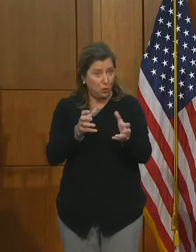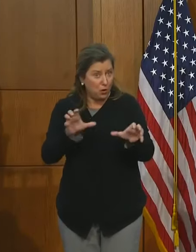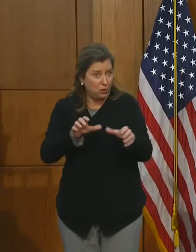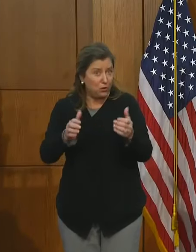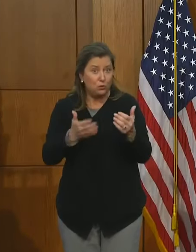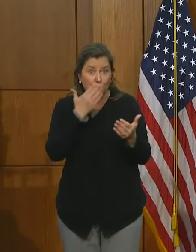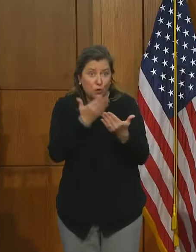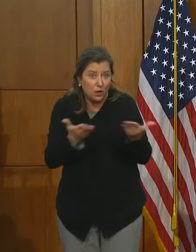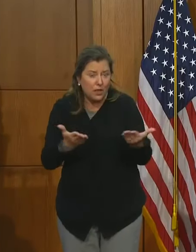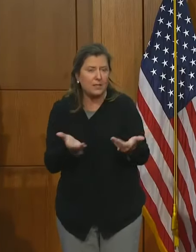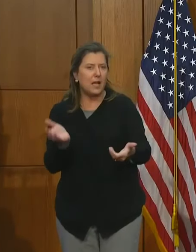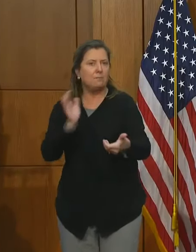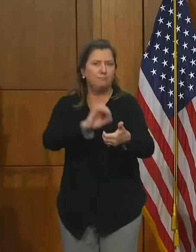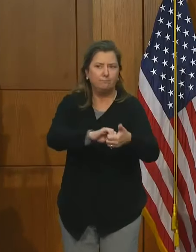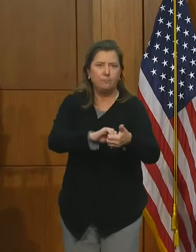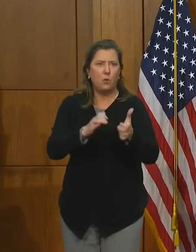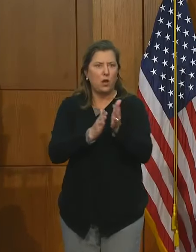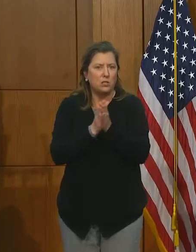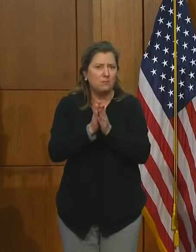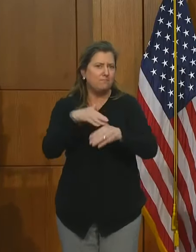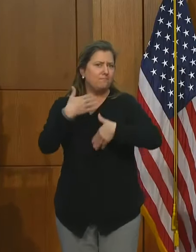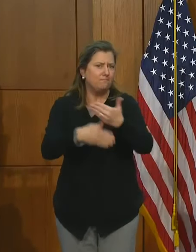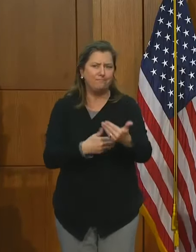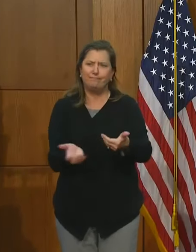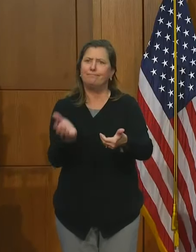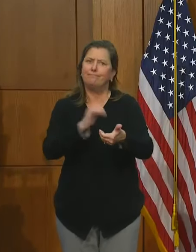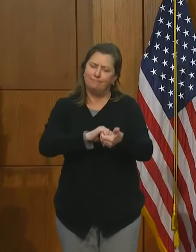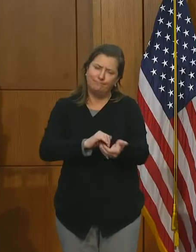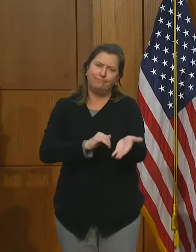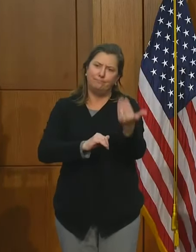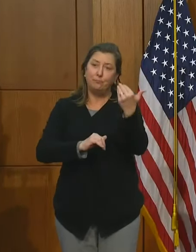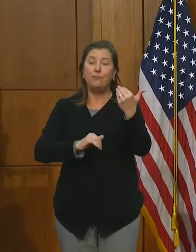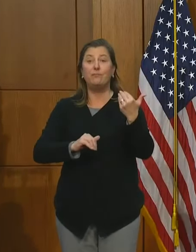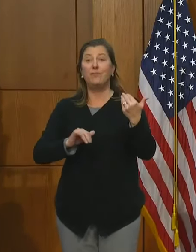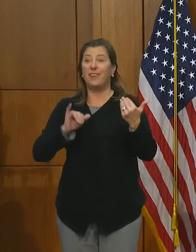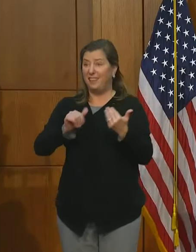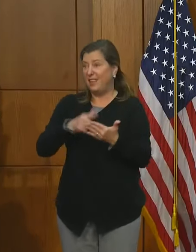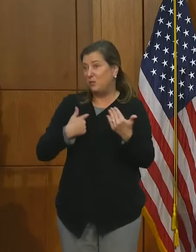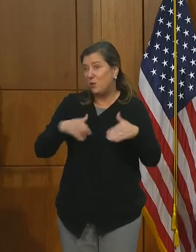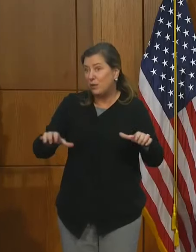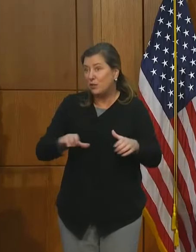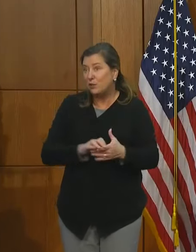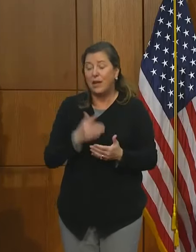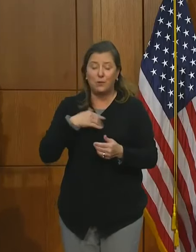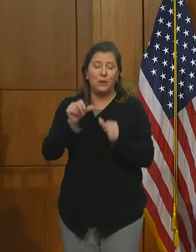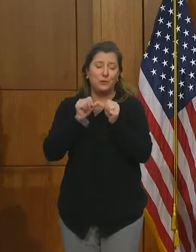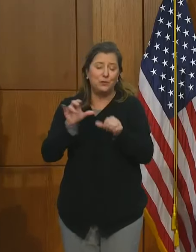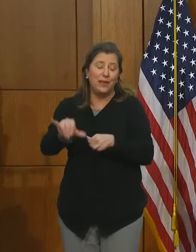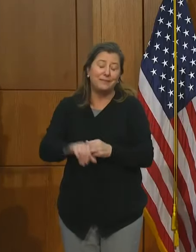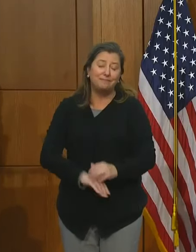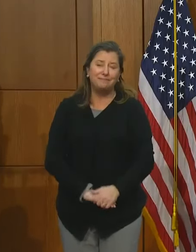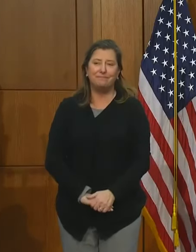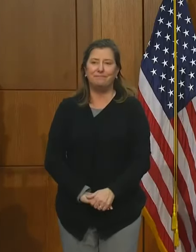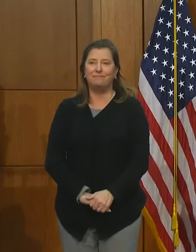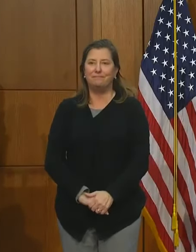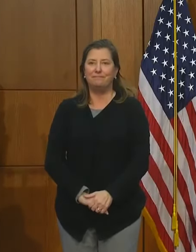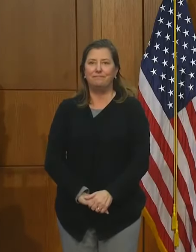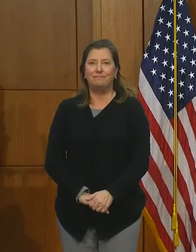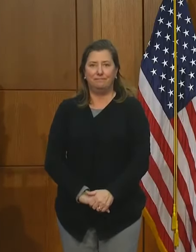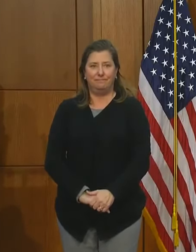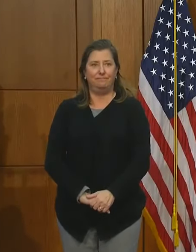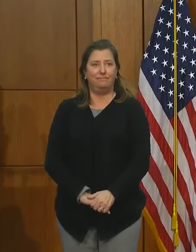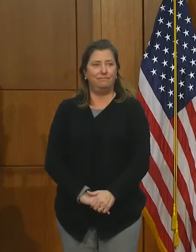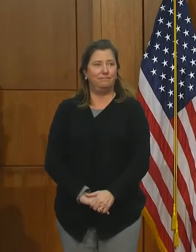the most good and build momentum. And as far as I'm concerned, that's what we're doing, and that's what we'll continue to do.